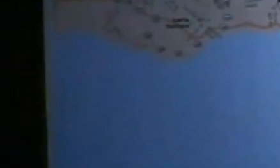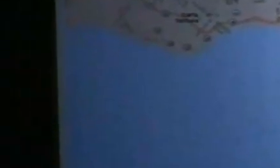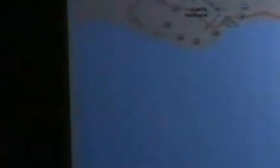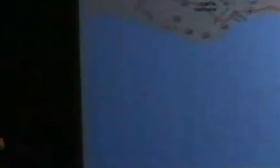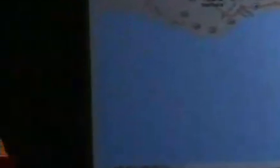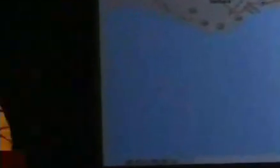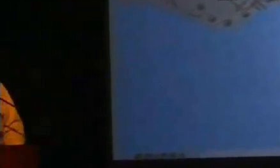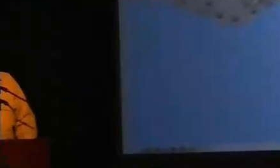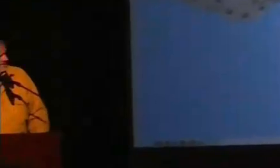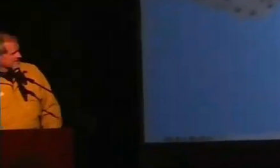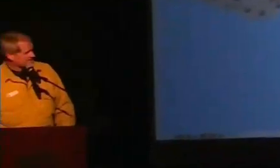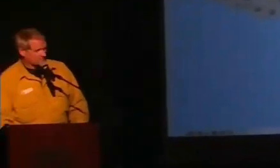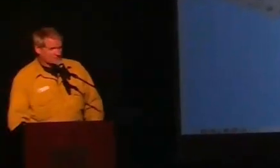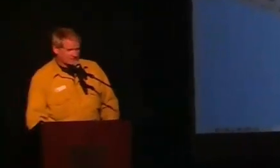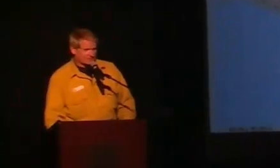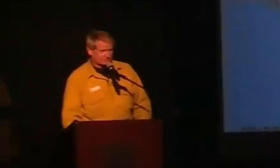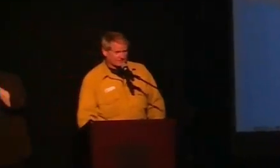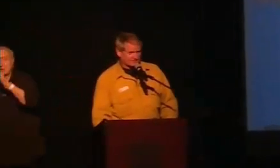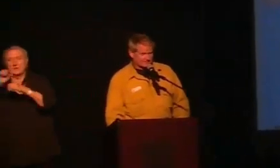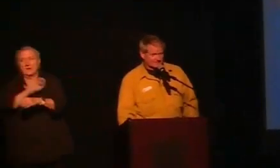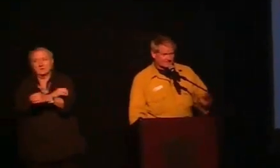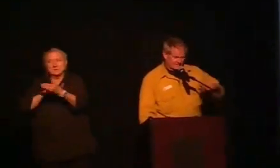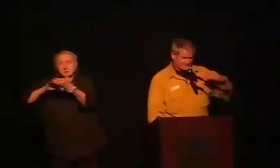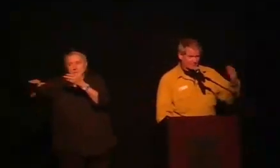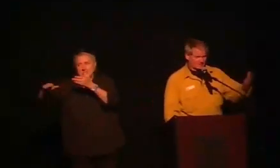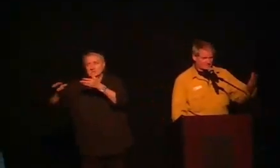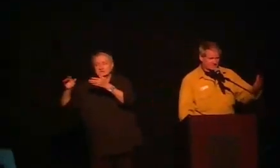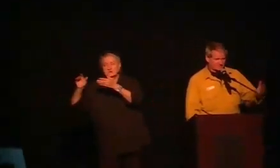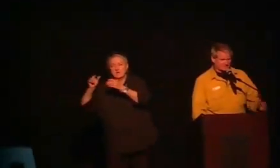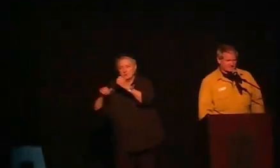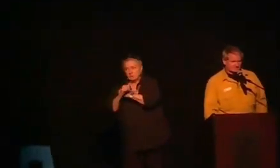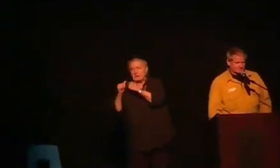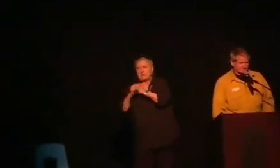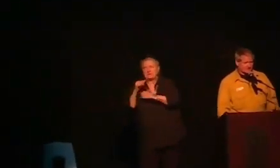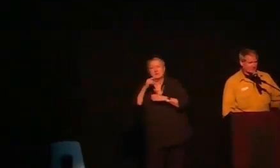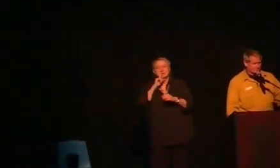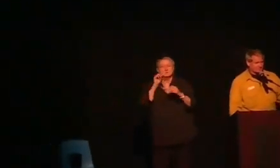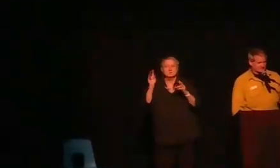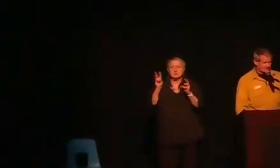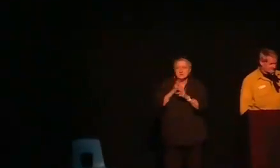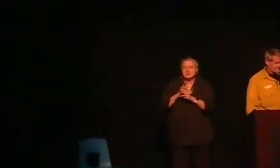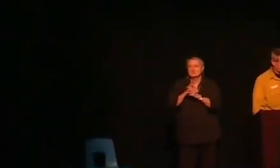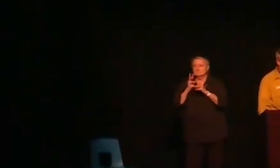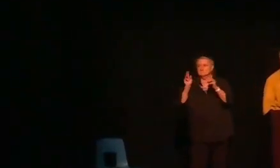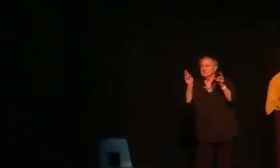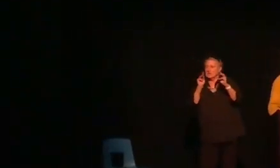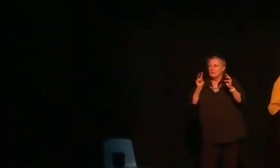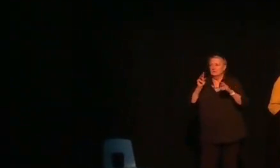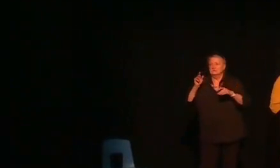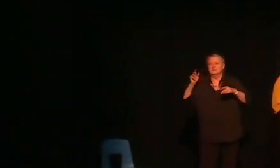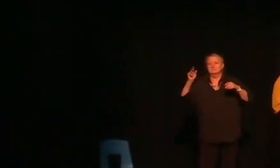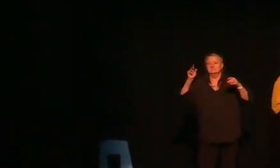to remember this energy release component and the threat, and they'll watch for those winds. Now, can we say,